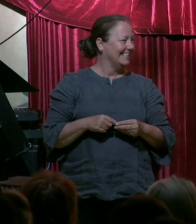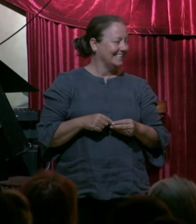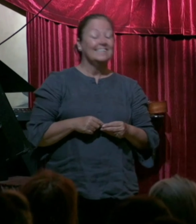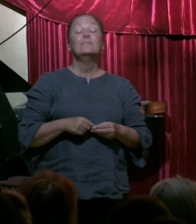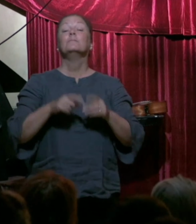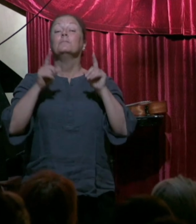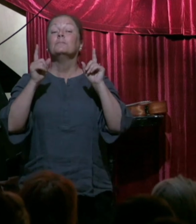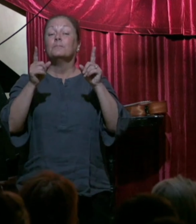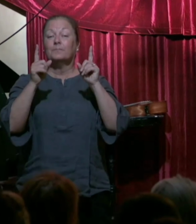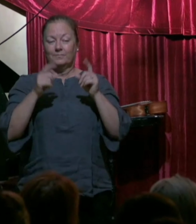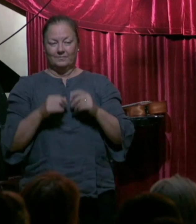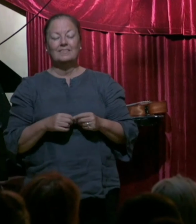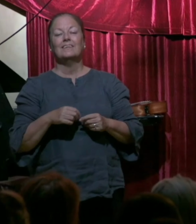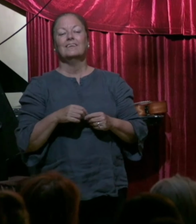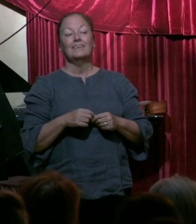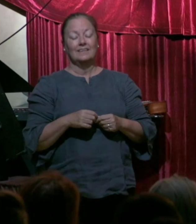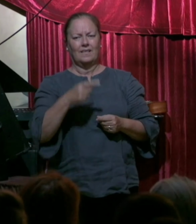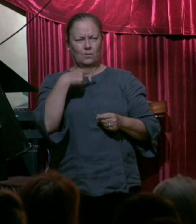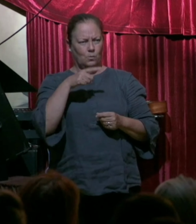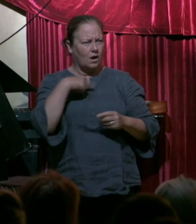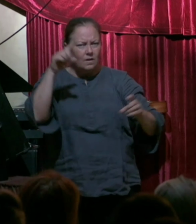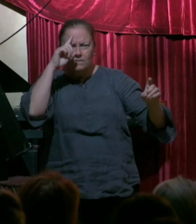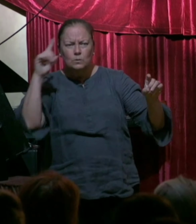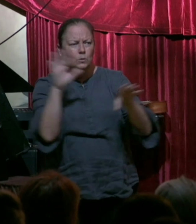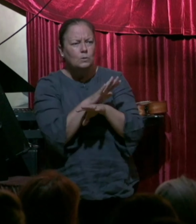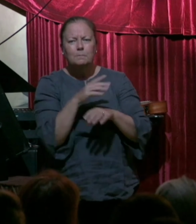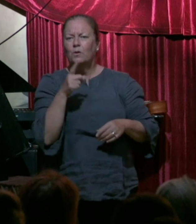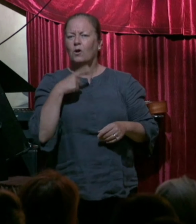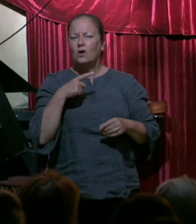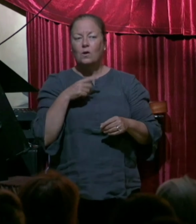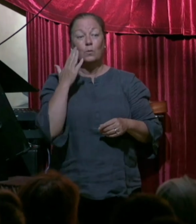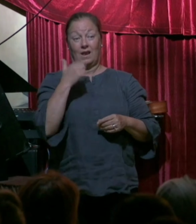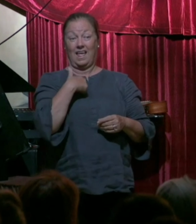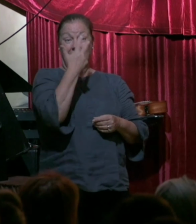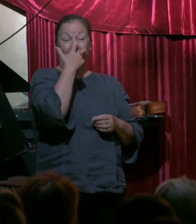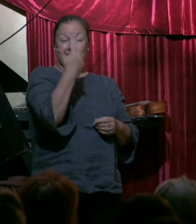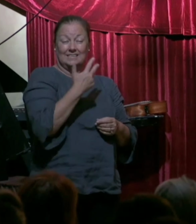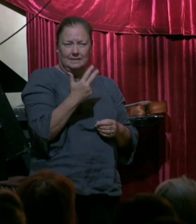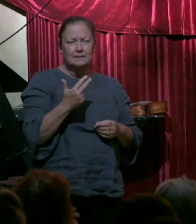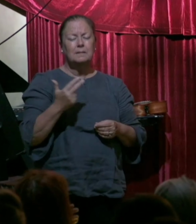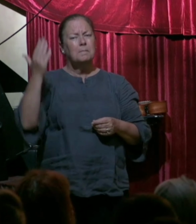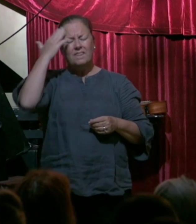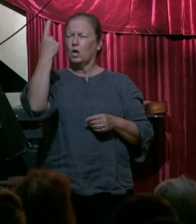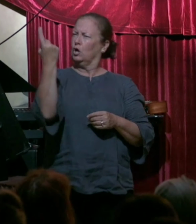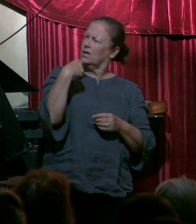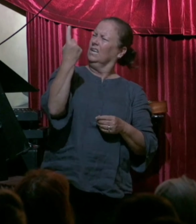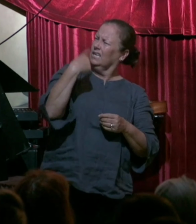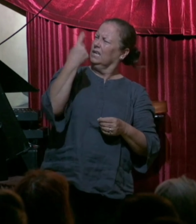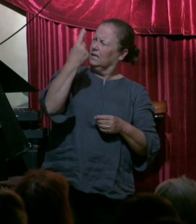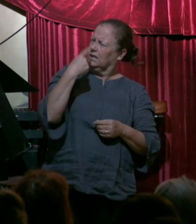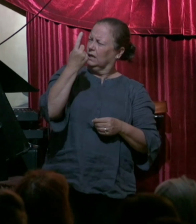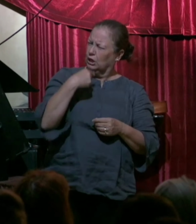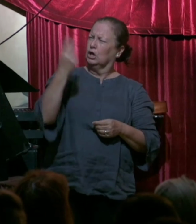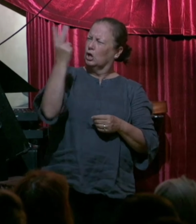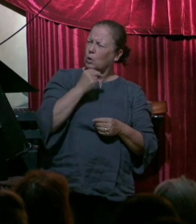So yes, so that's why it's so confusing, because, you know, when I was 18 years old, my mom was like,